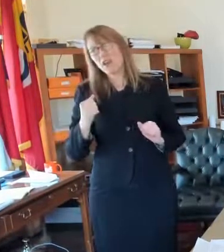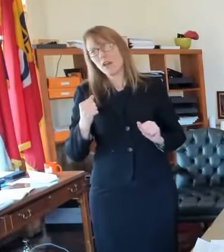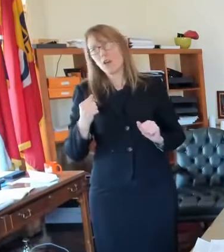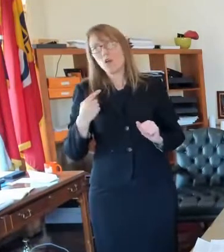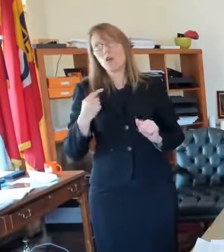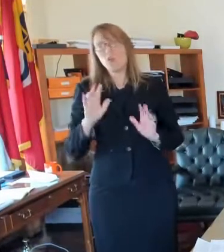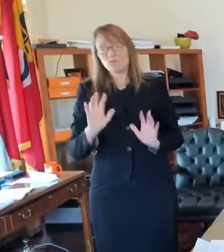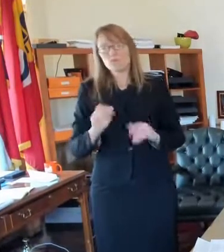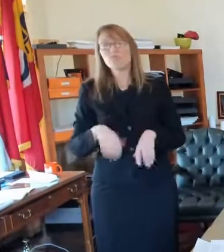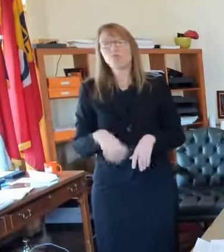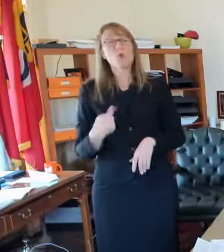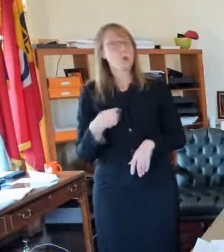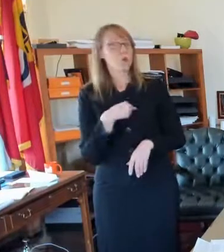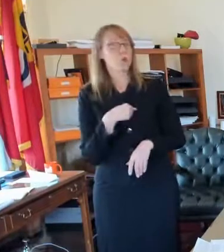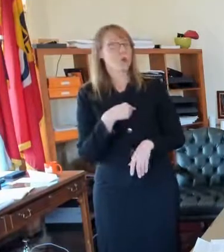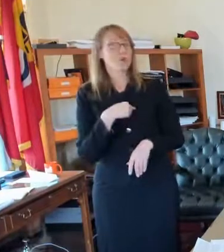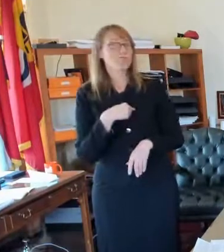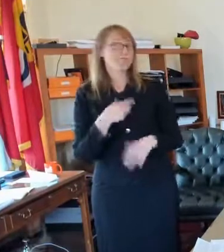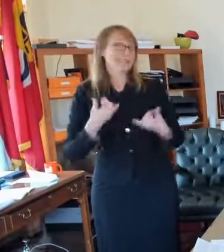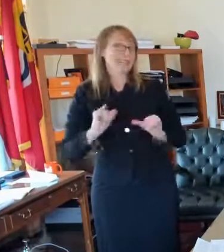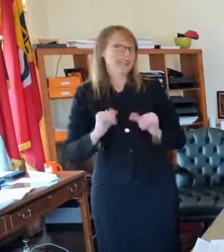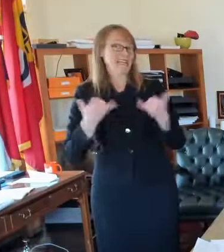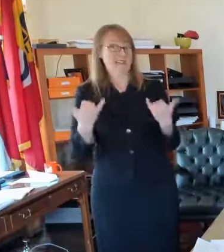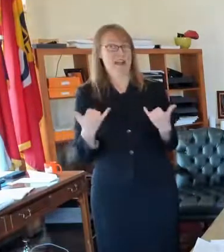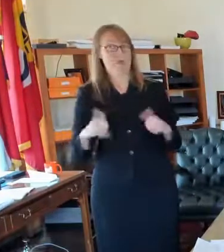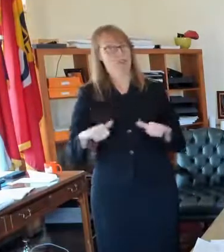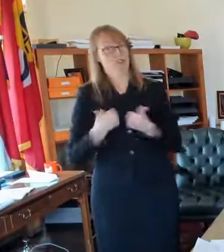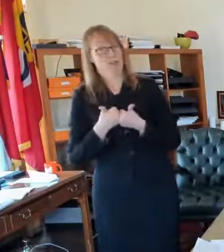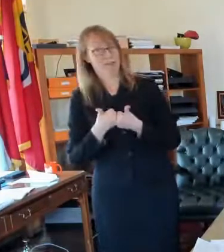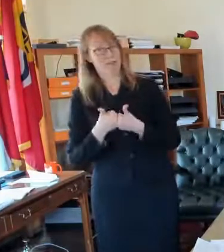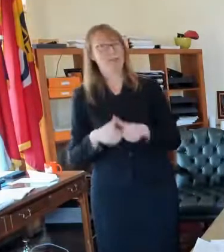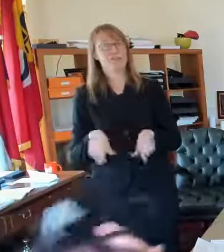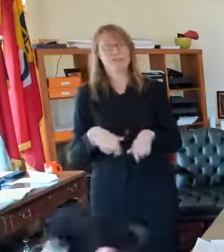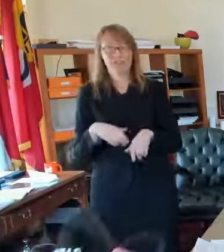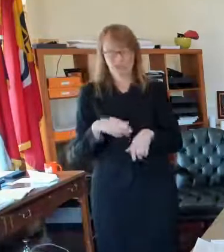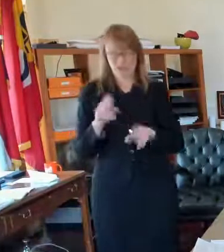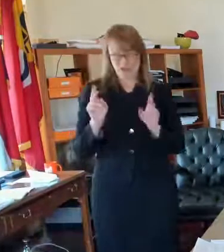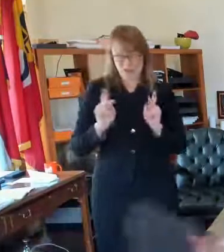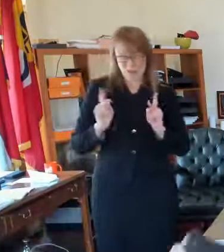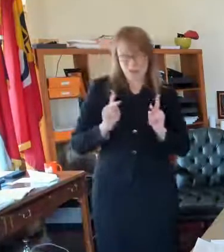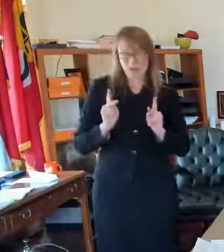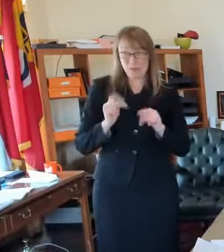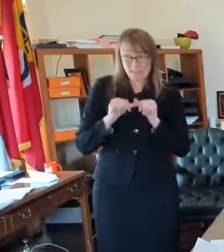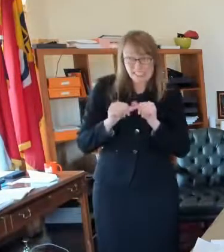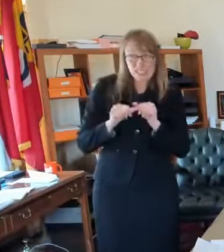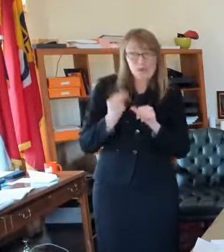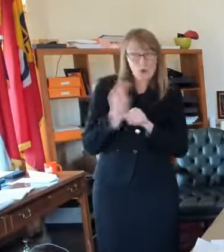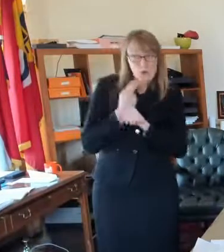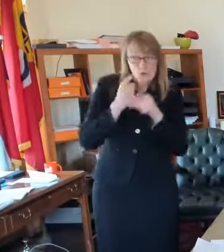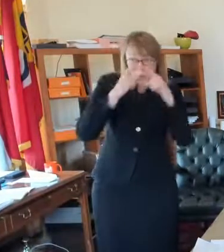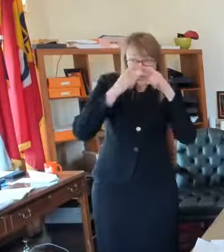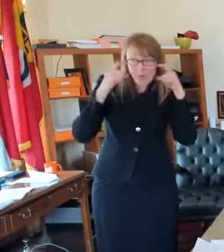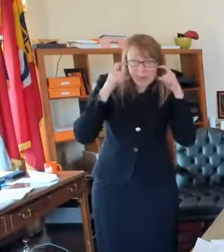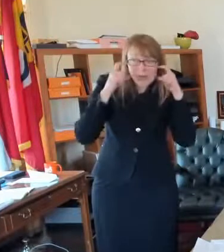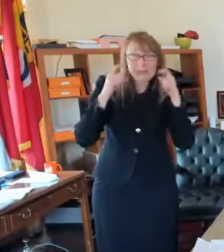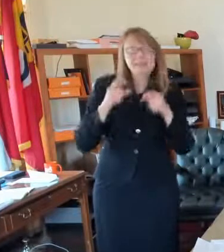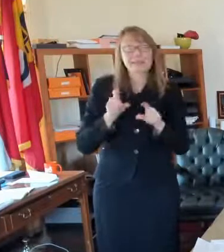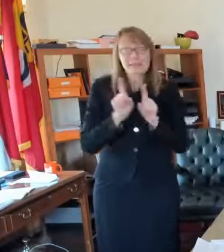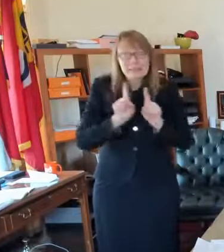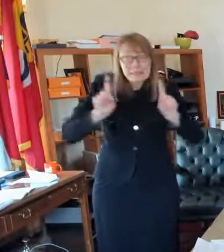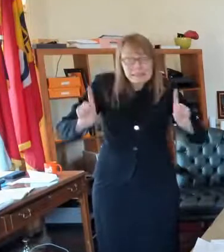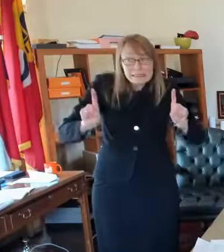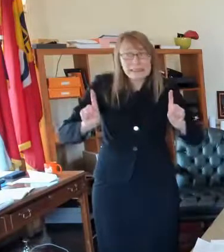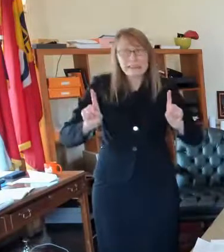to be challenged in terms of having people continuing to wear their masks, continuing to social distance,